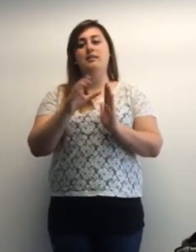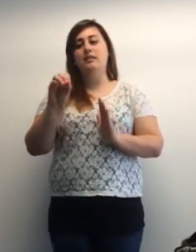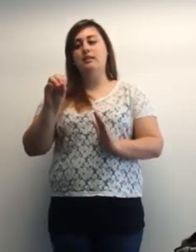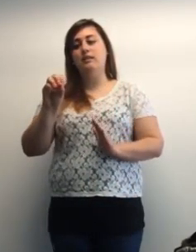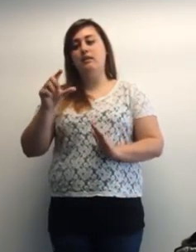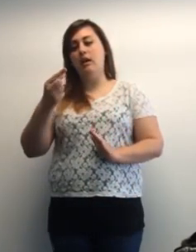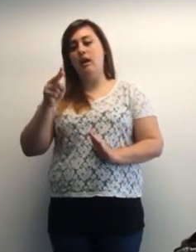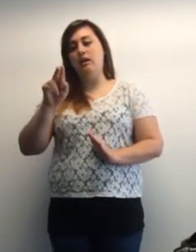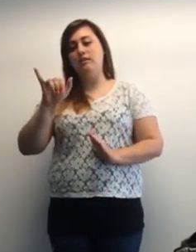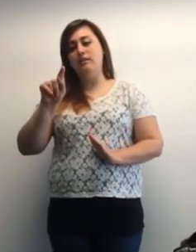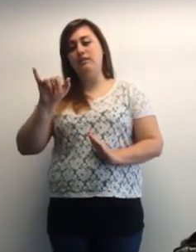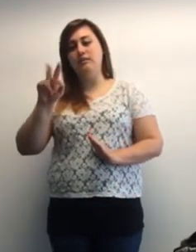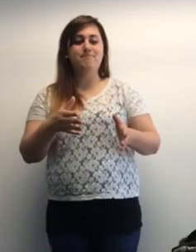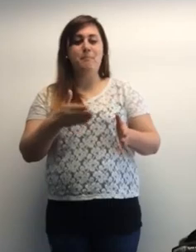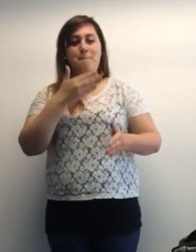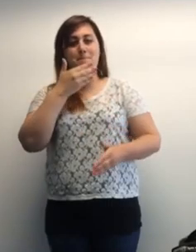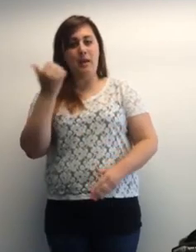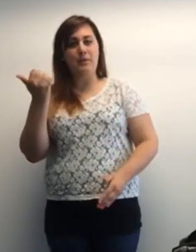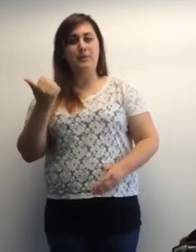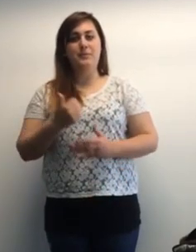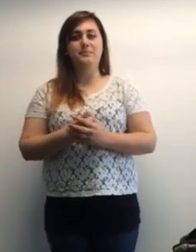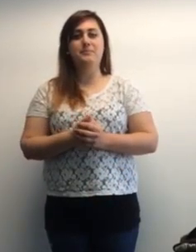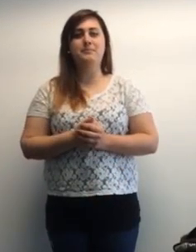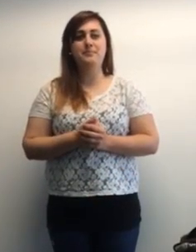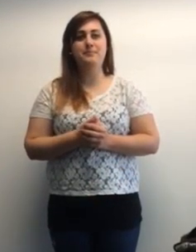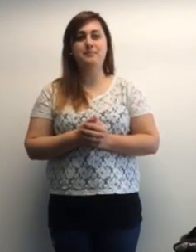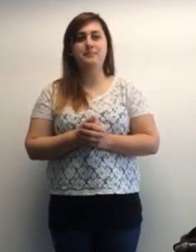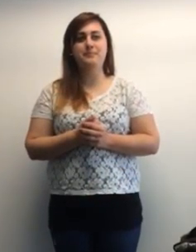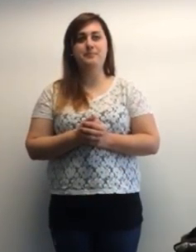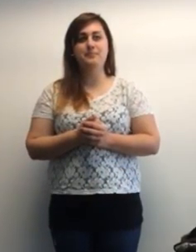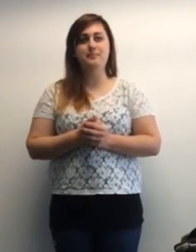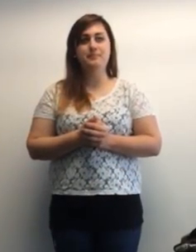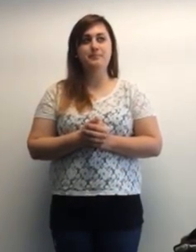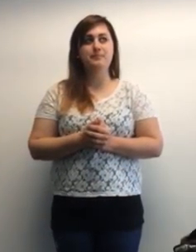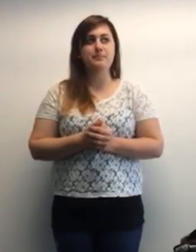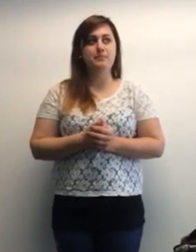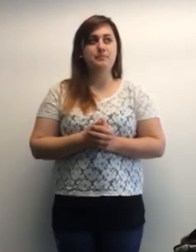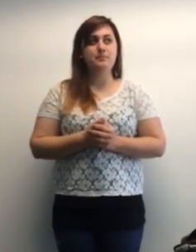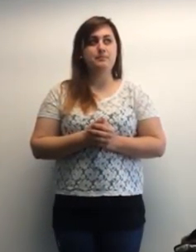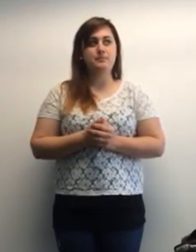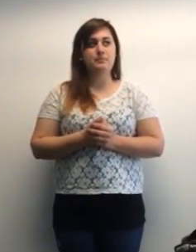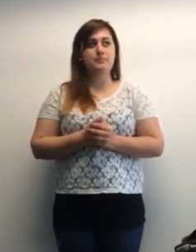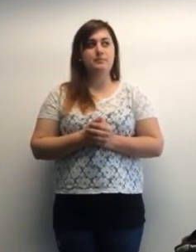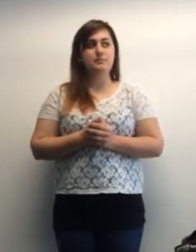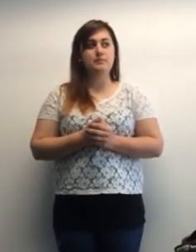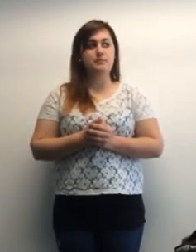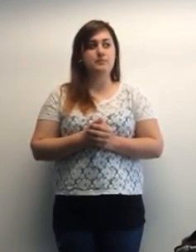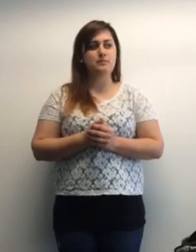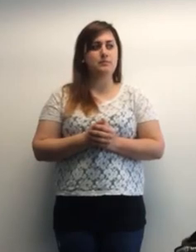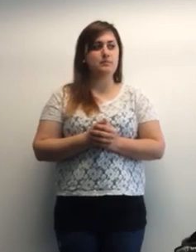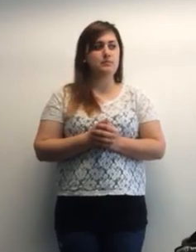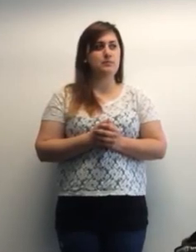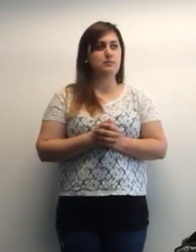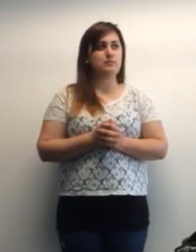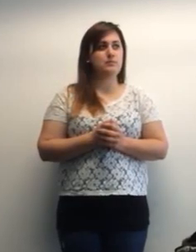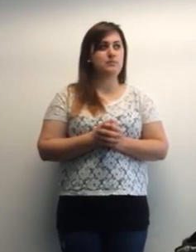has to be rendered faithfully. So you can't do the deaf nod. Like, how many times did you do that with your ASL teachers when you had